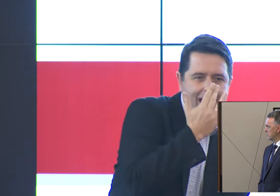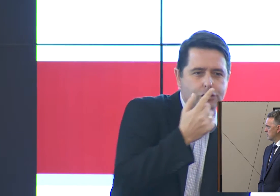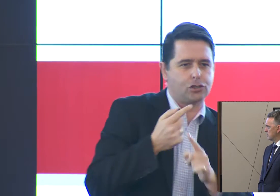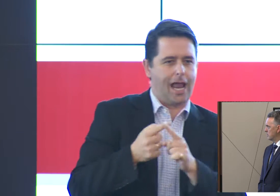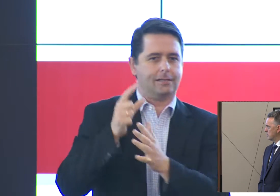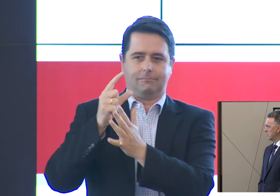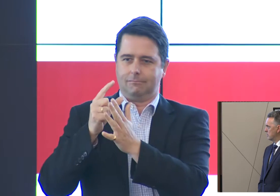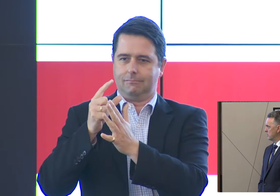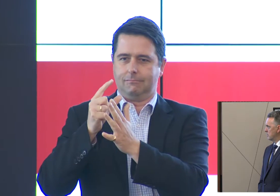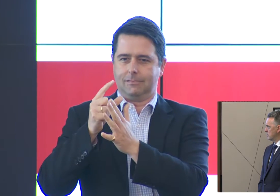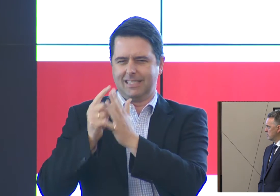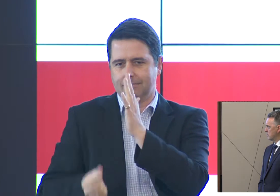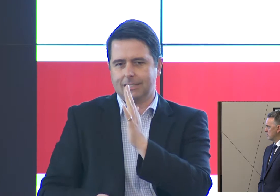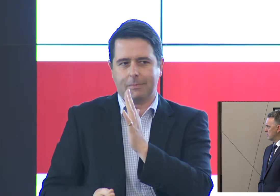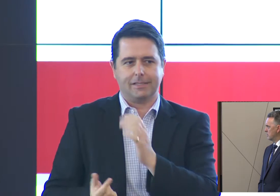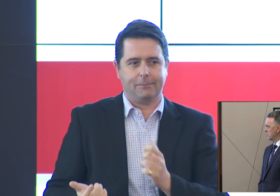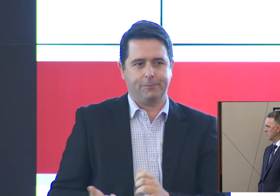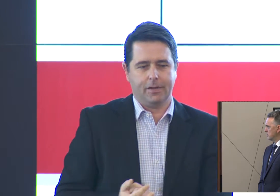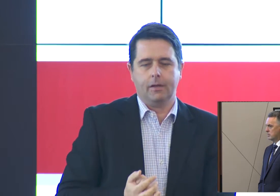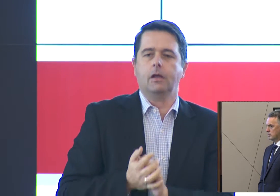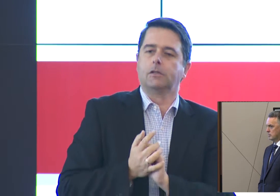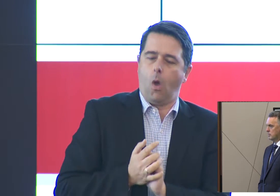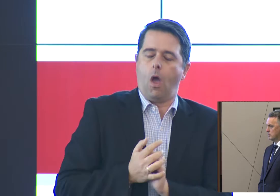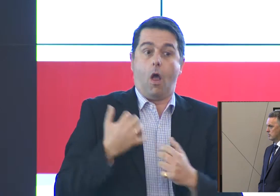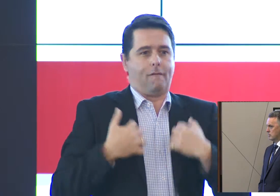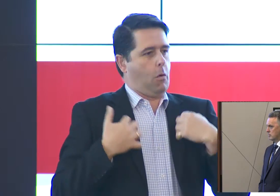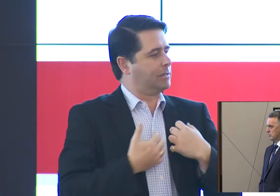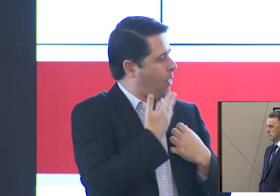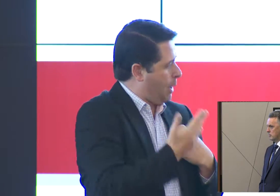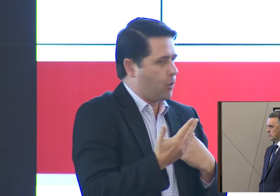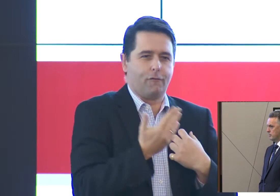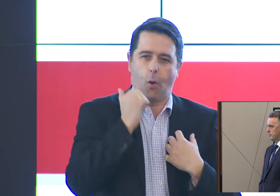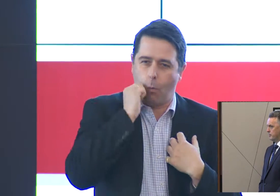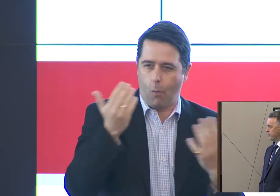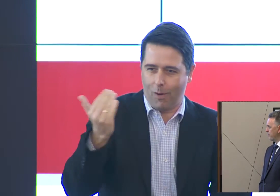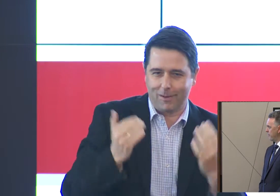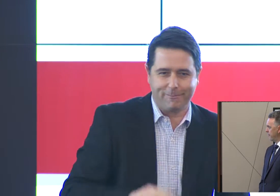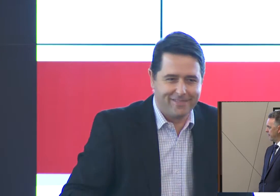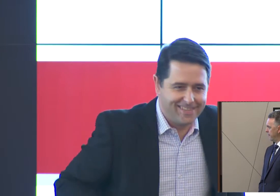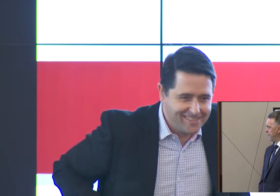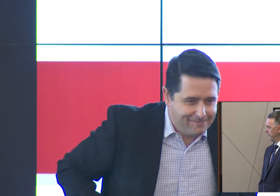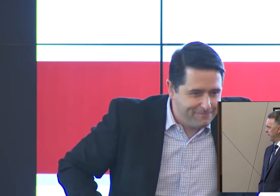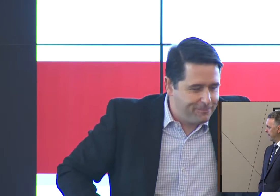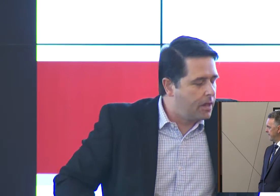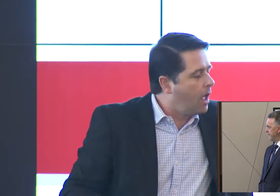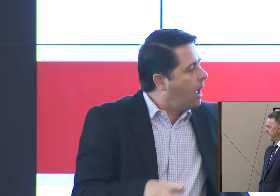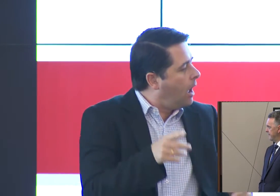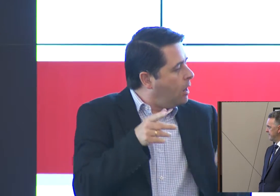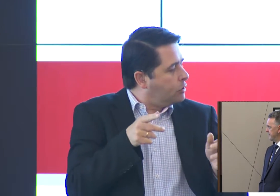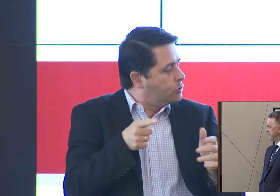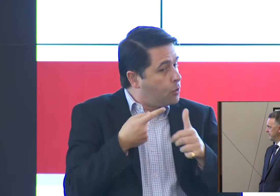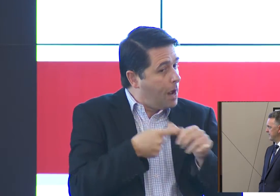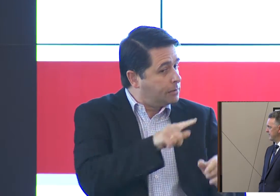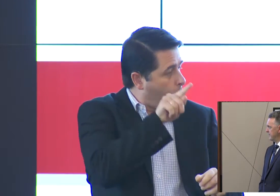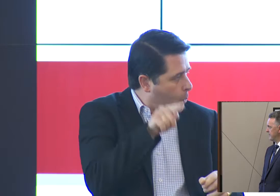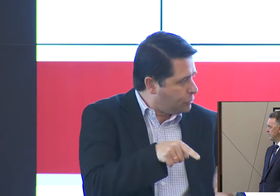two portfolios, age and disability. So I certainly look forward to working with you further